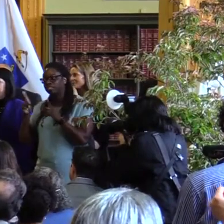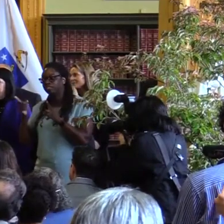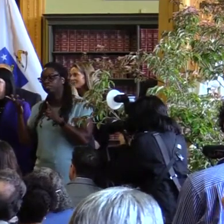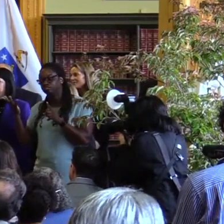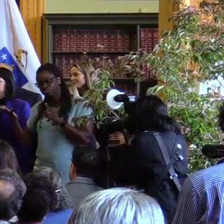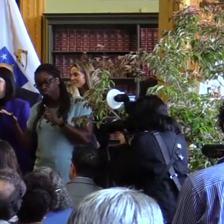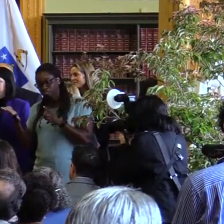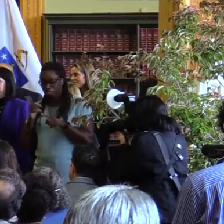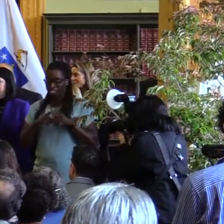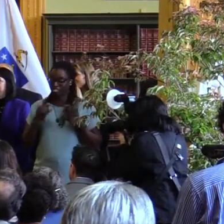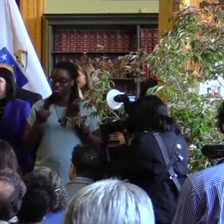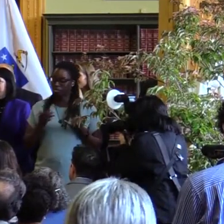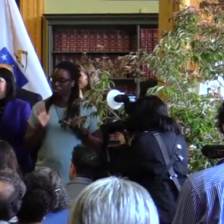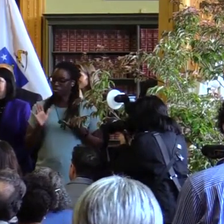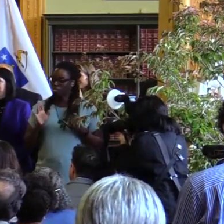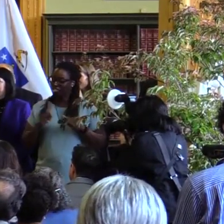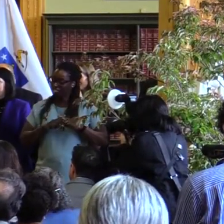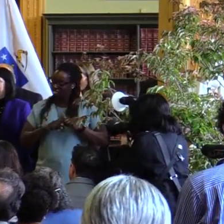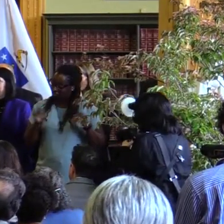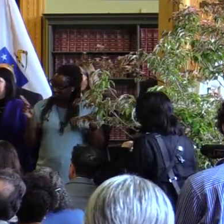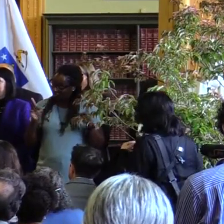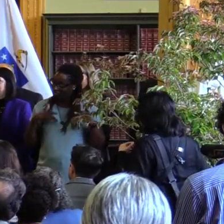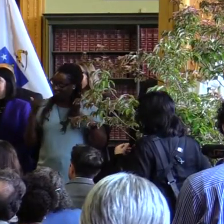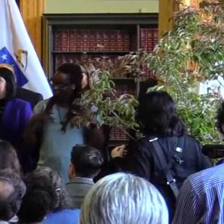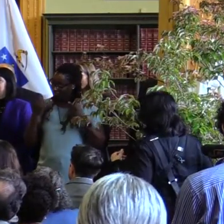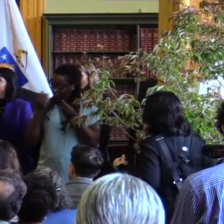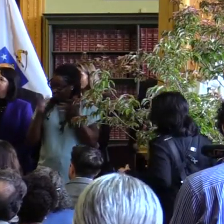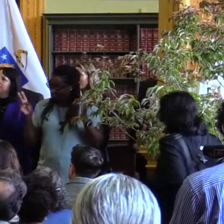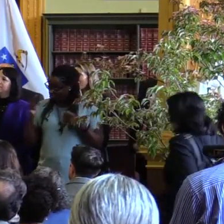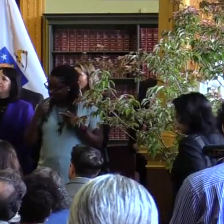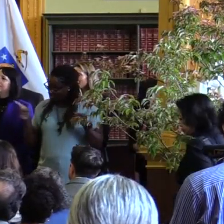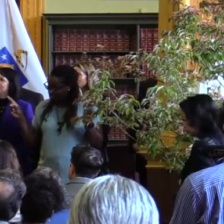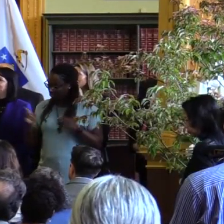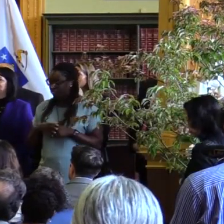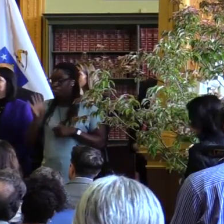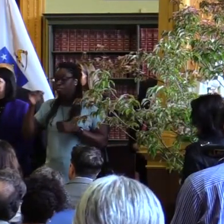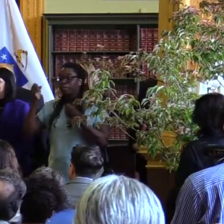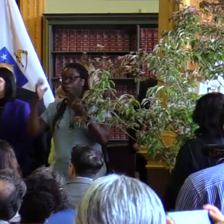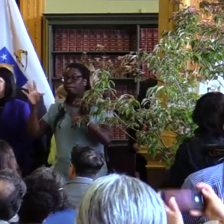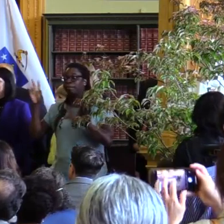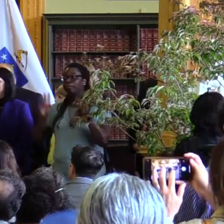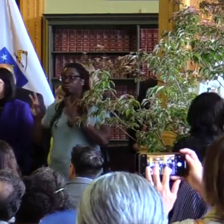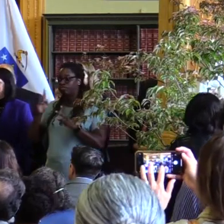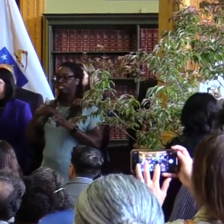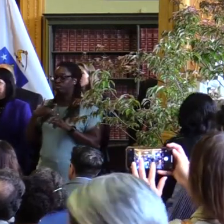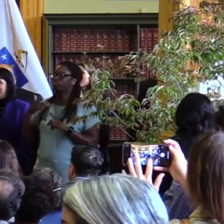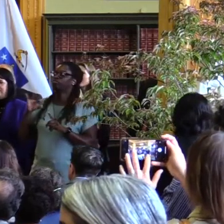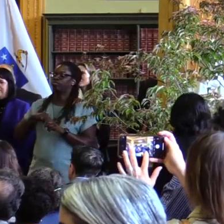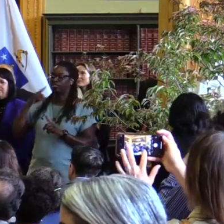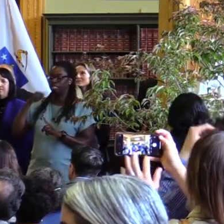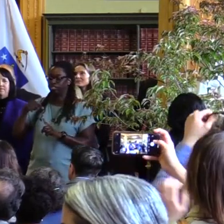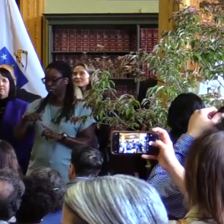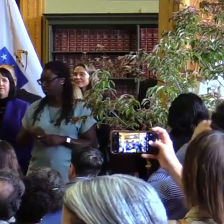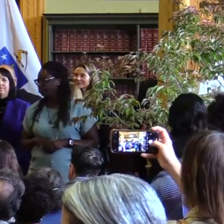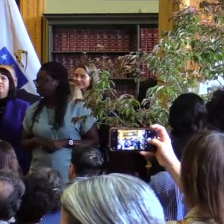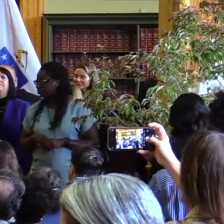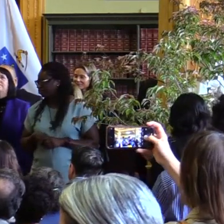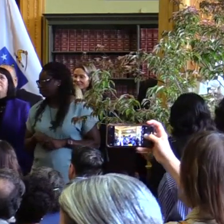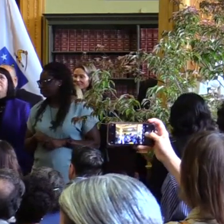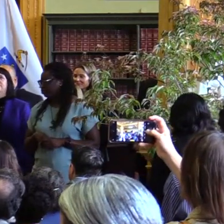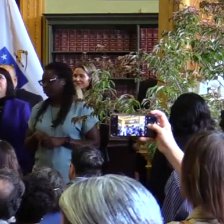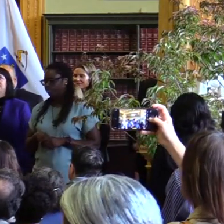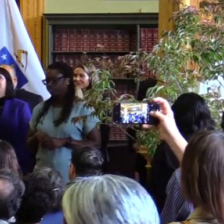of announcement. So thank you all for joining us today. Also, you know, just want to note, this is